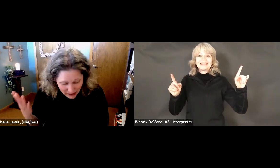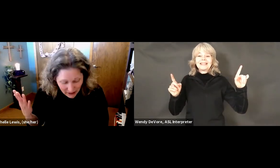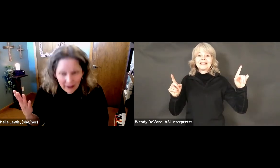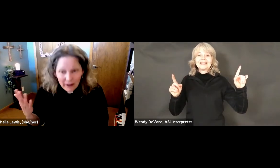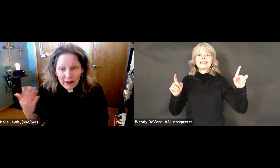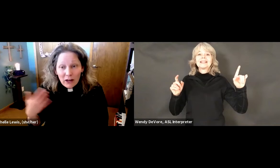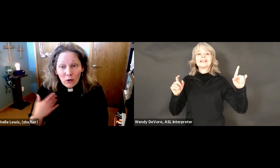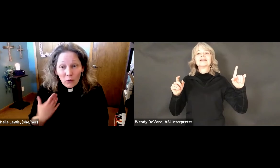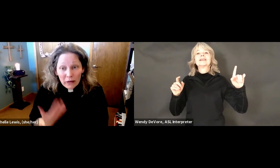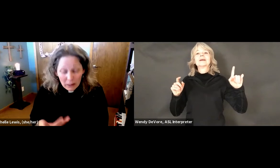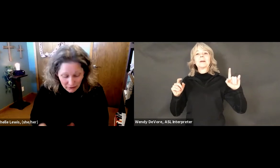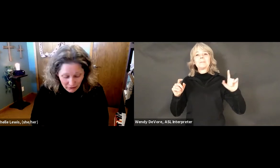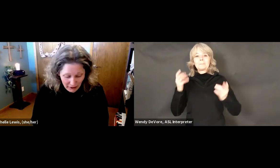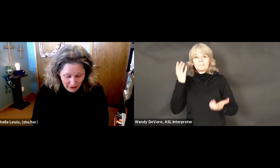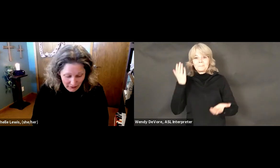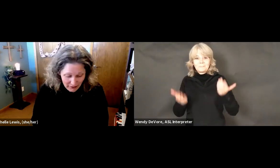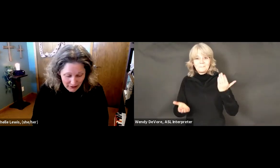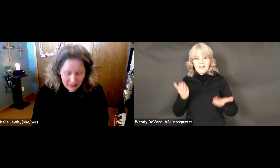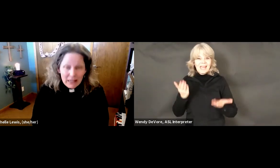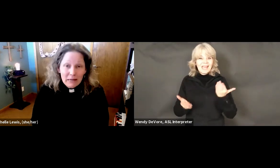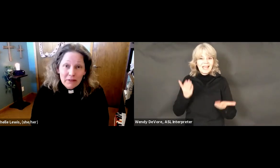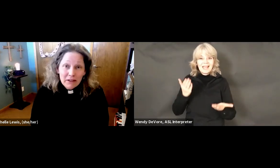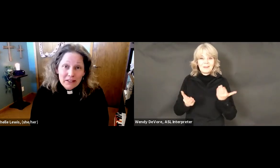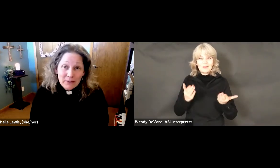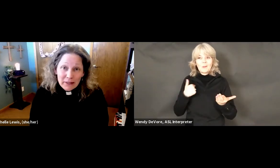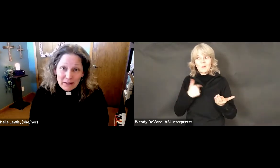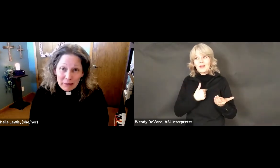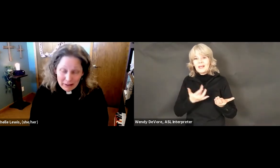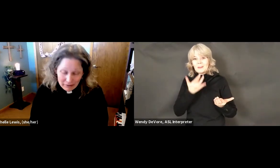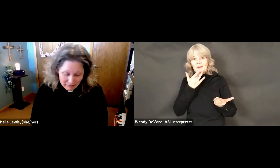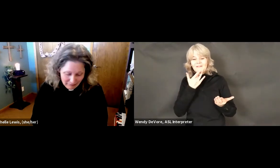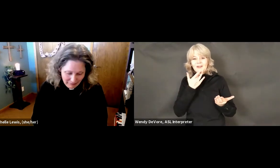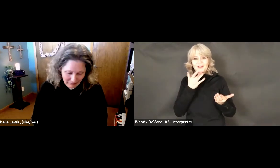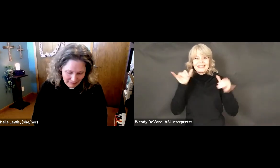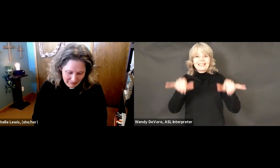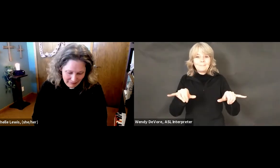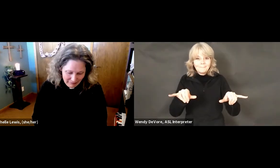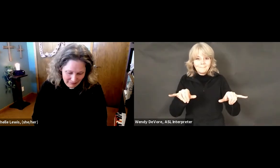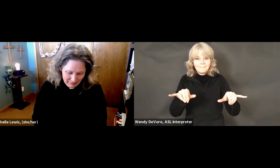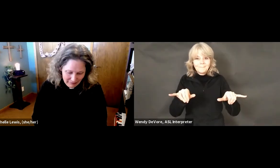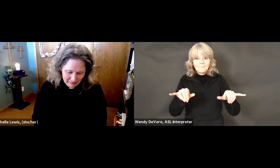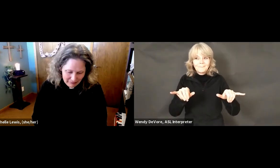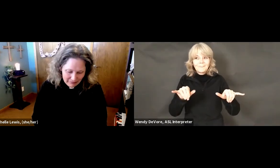maybe we prefer to keep things the way they've been.